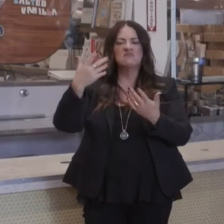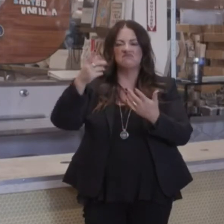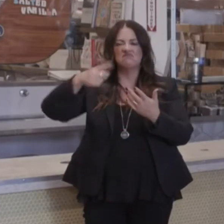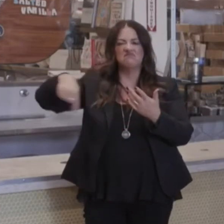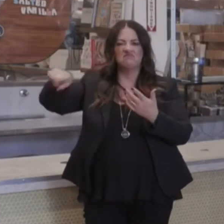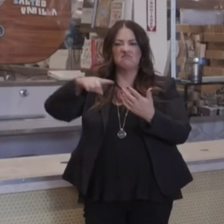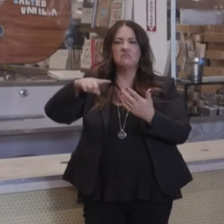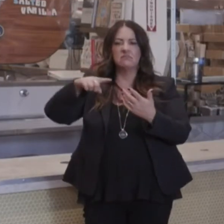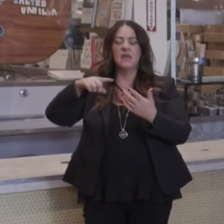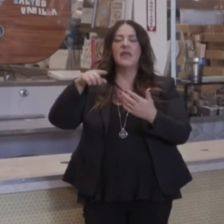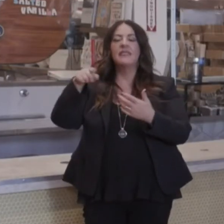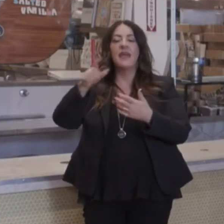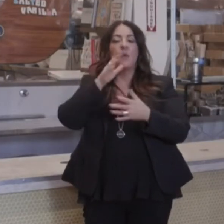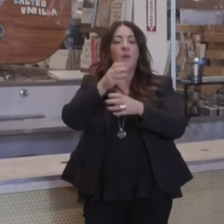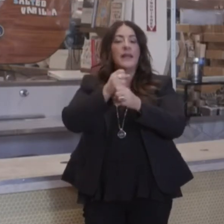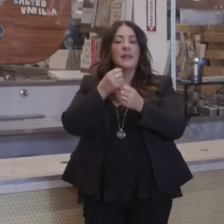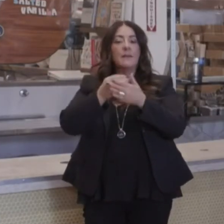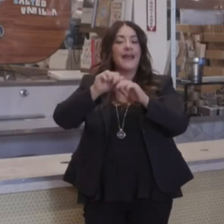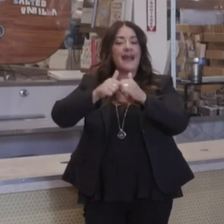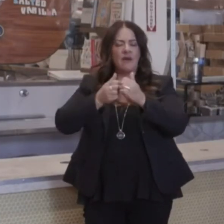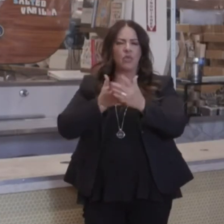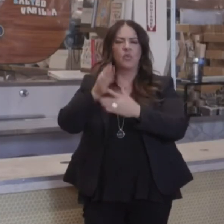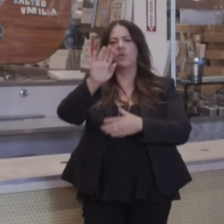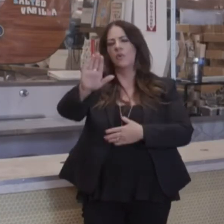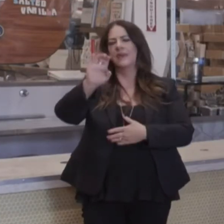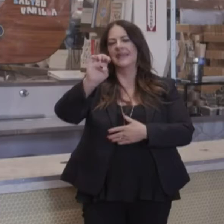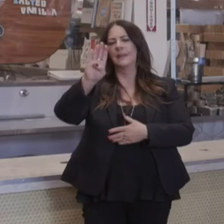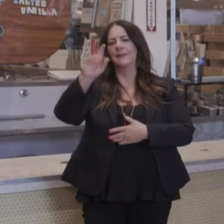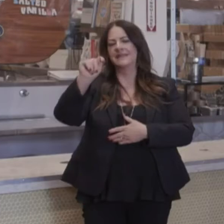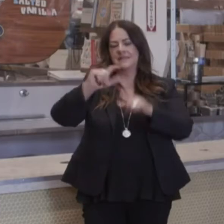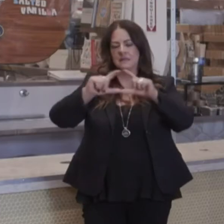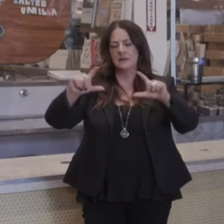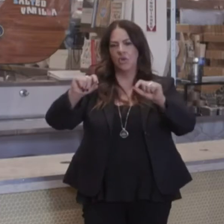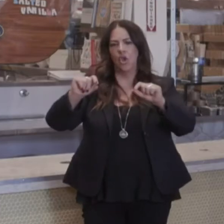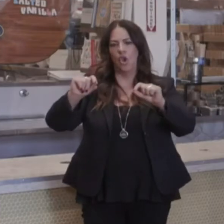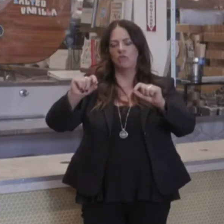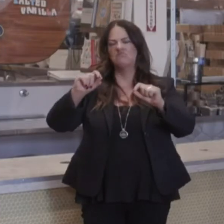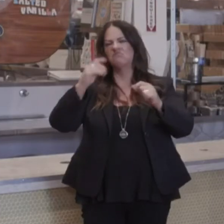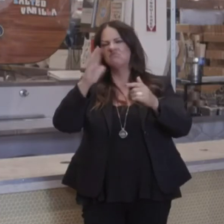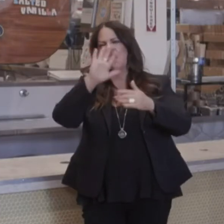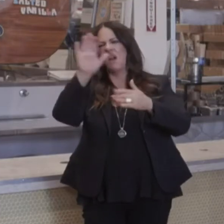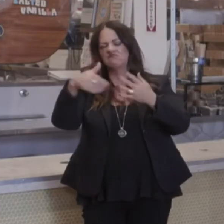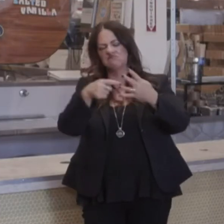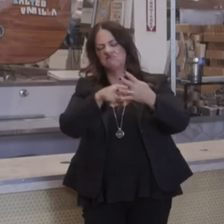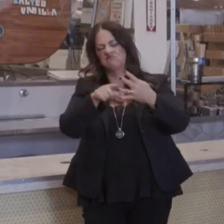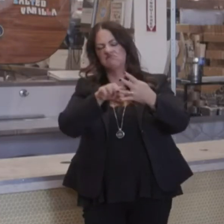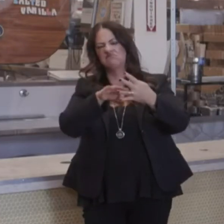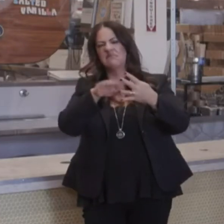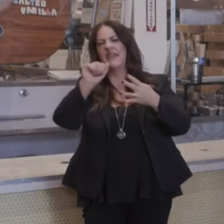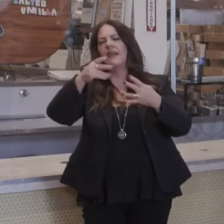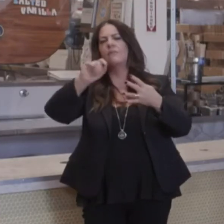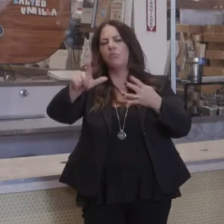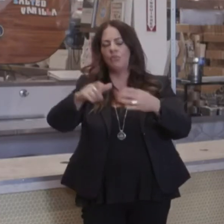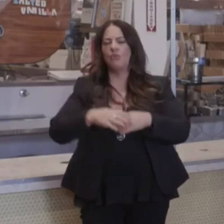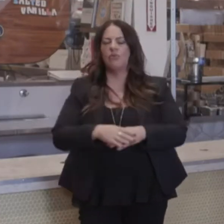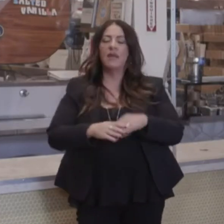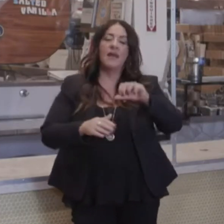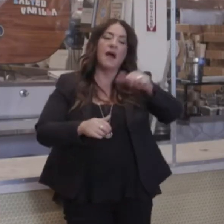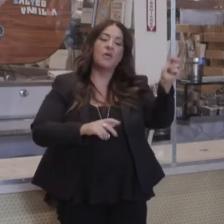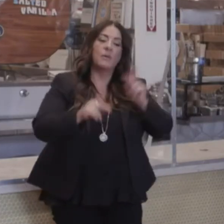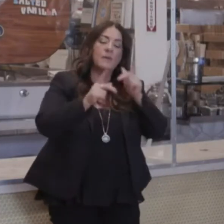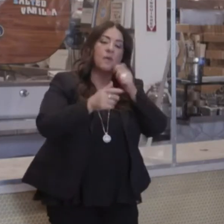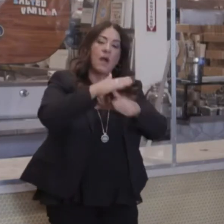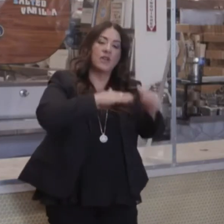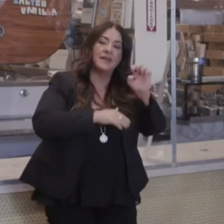that will get it through their EBT card mid-April, and then probably 7 weeks, those that have EITC will be the